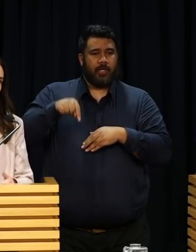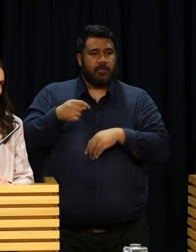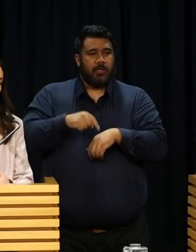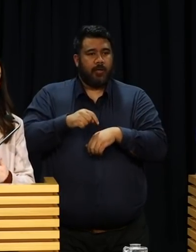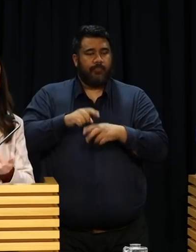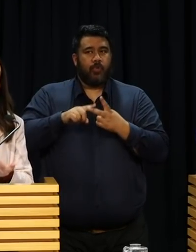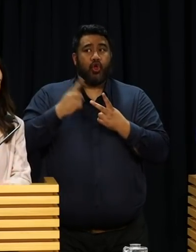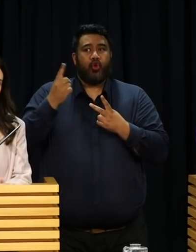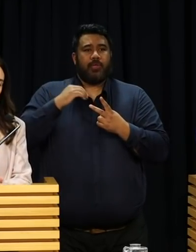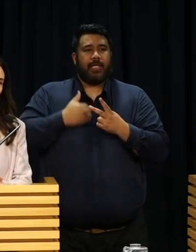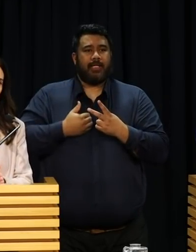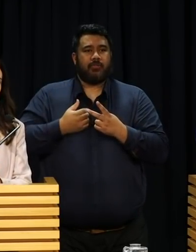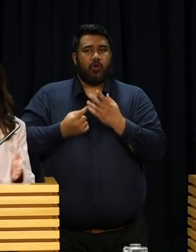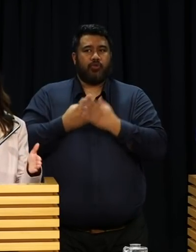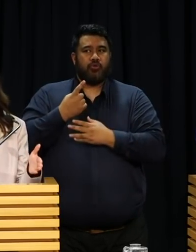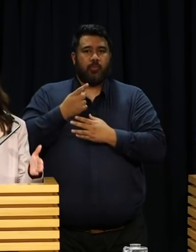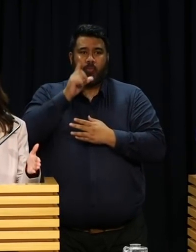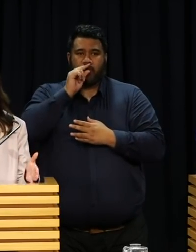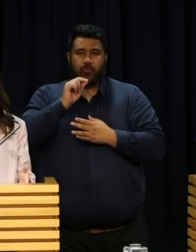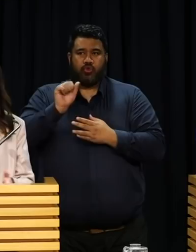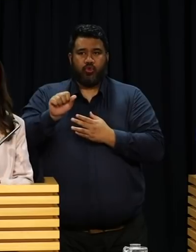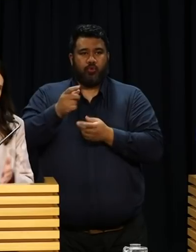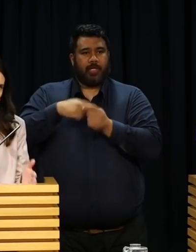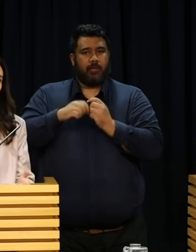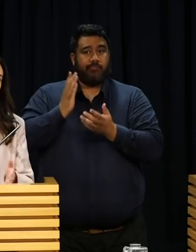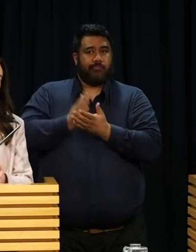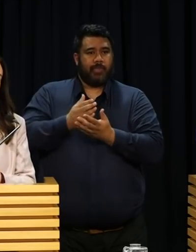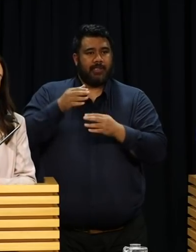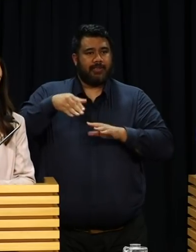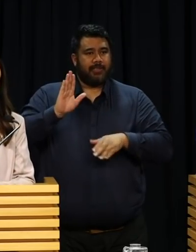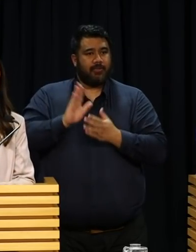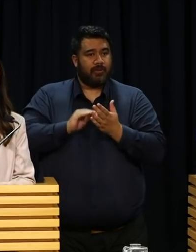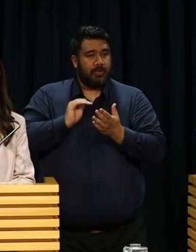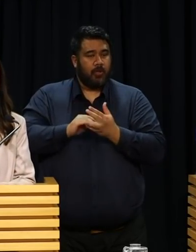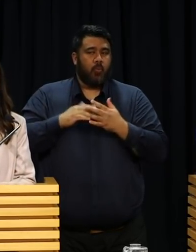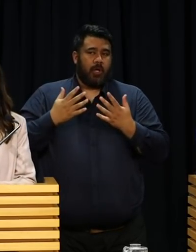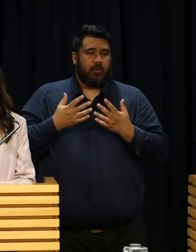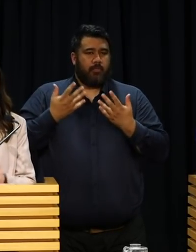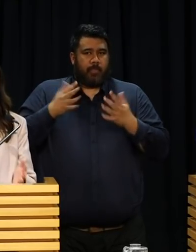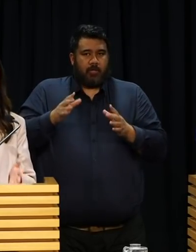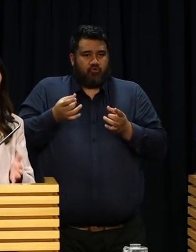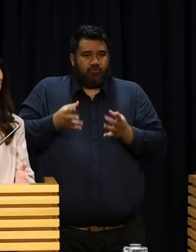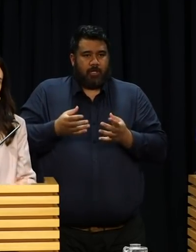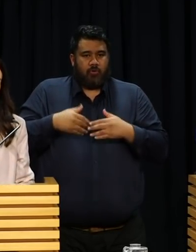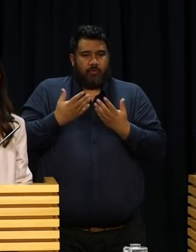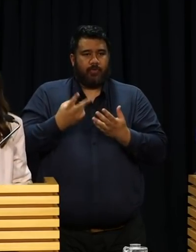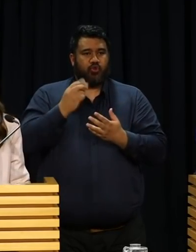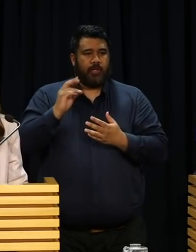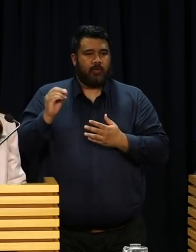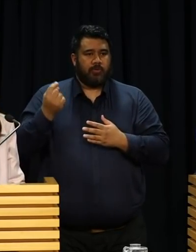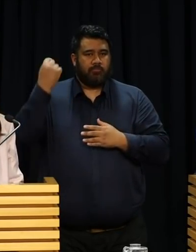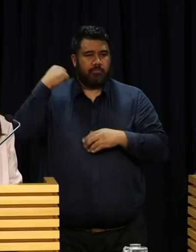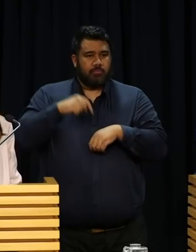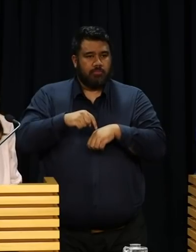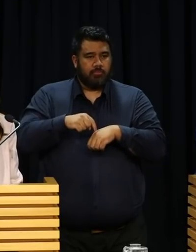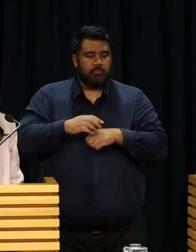and regularisation, there has been a period in between times in 2000 where that was made available. So again, I would just reference some of